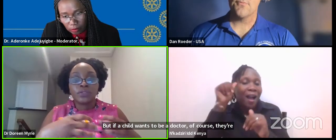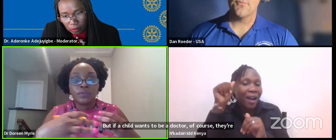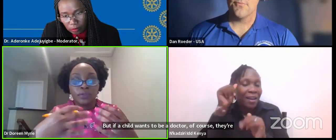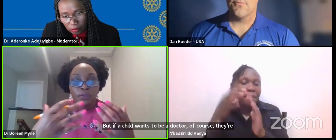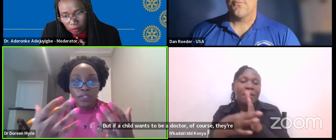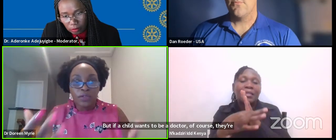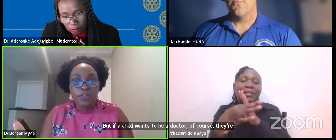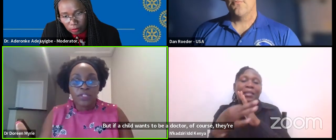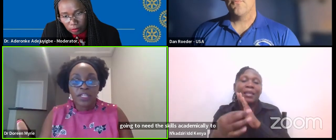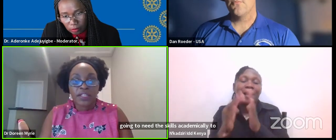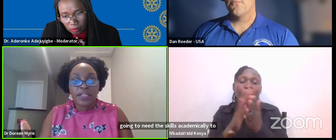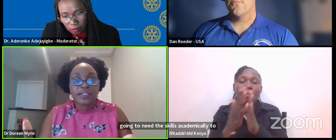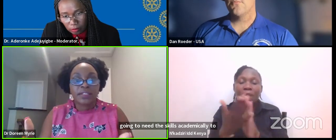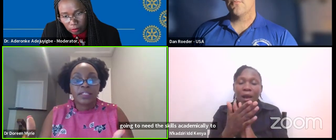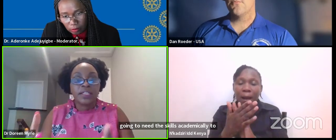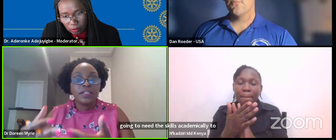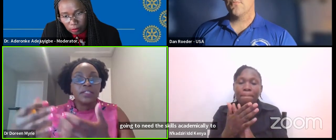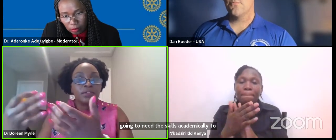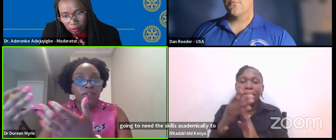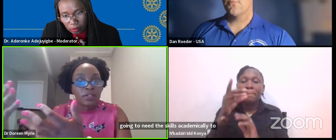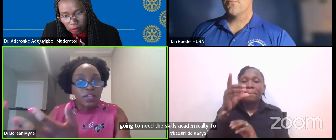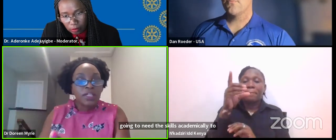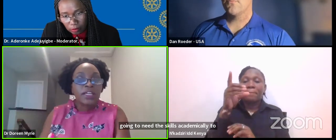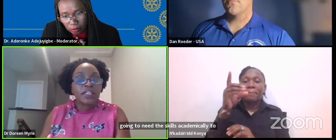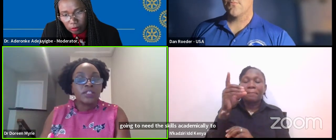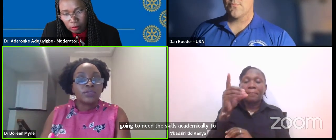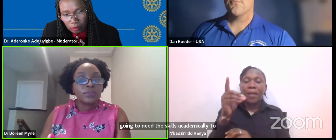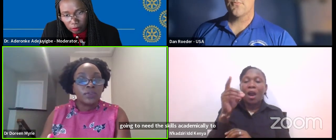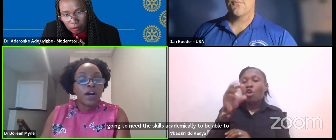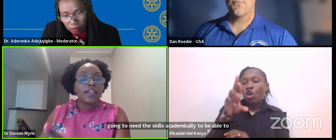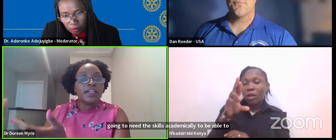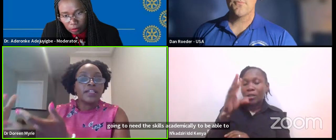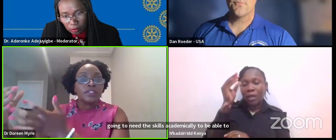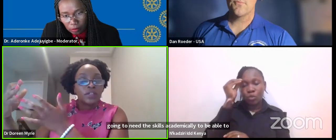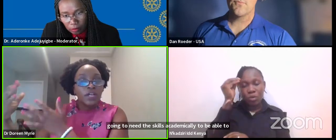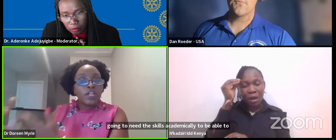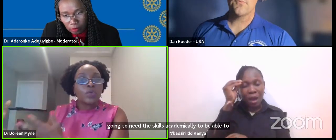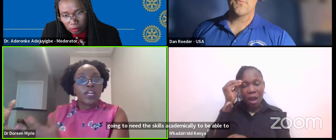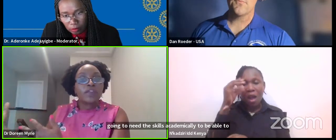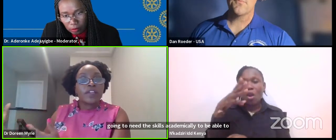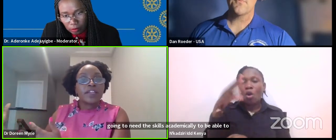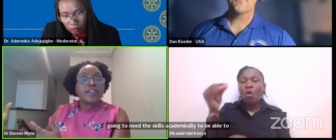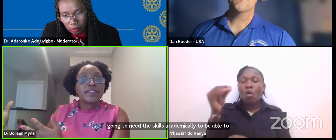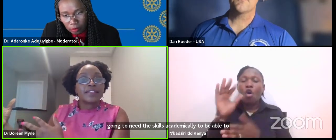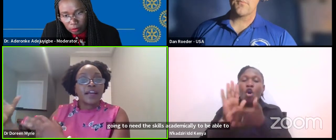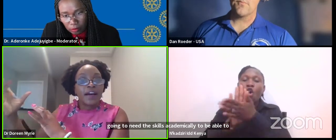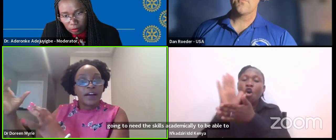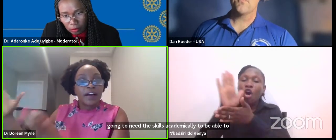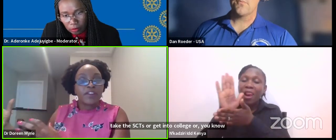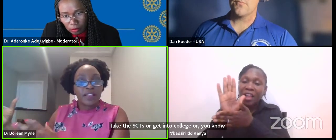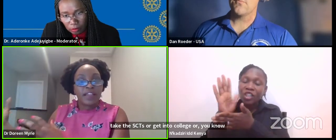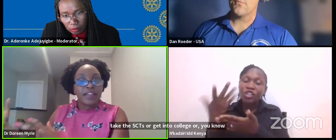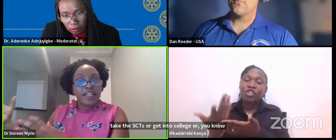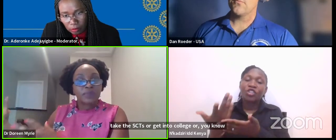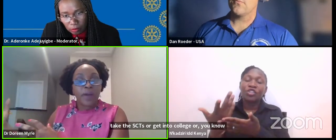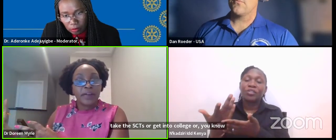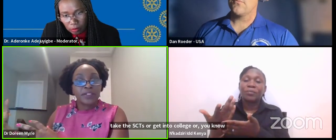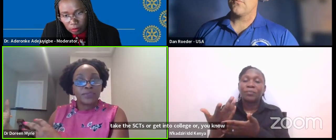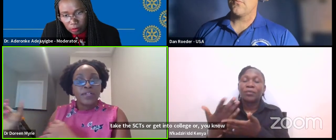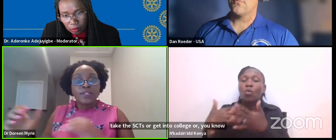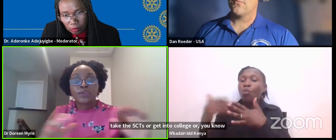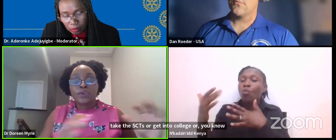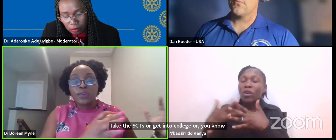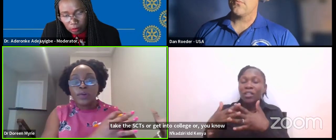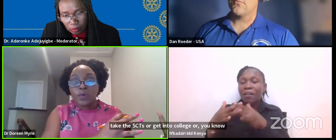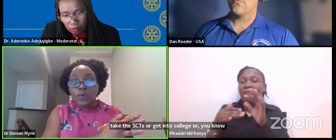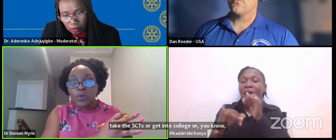able to, take the SCTs or get into college or, whatever it is, career that they're aspiring